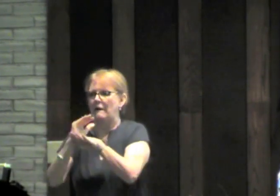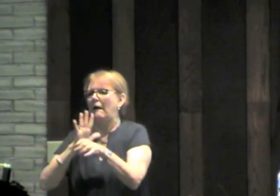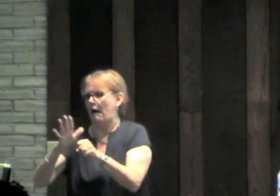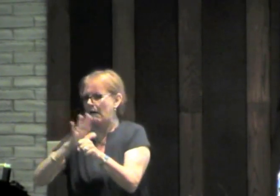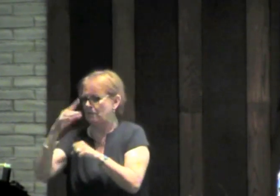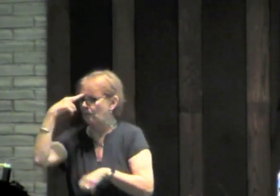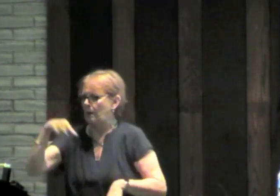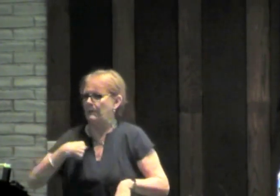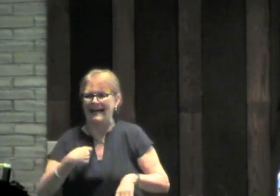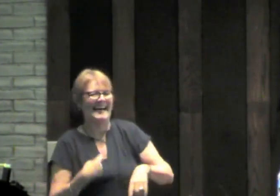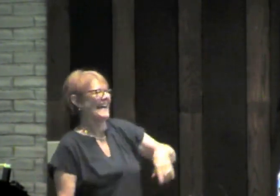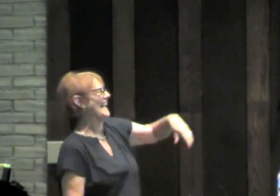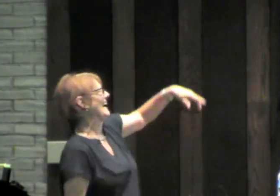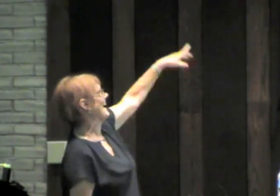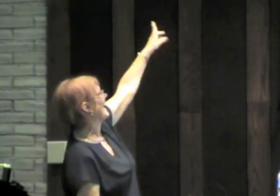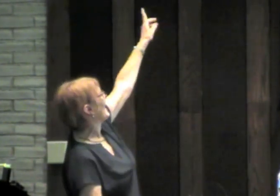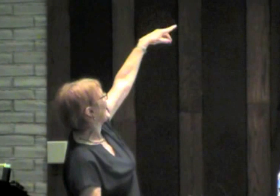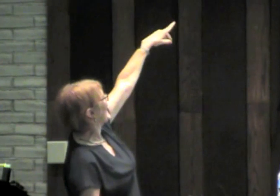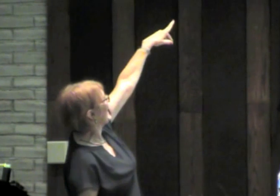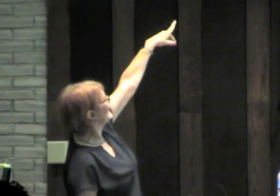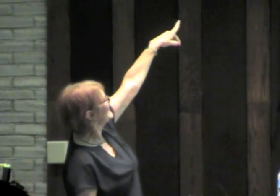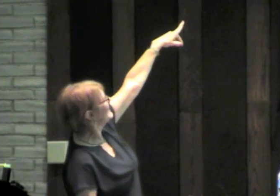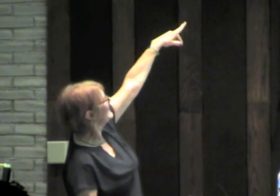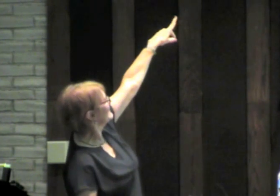You know, we slept in a tent by the sea,